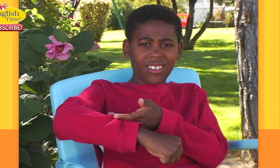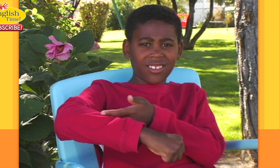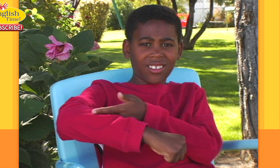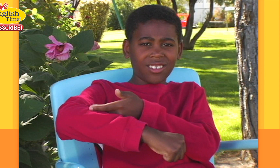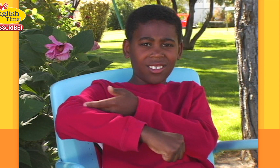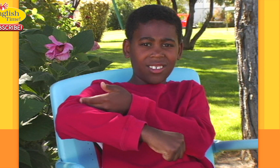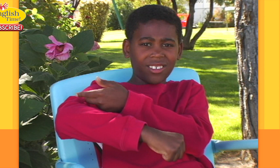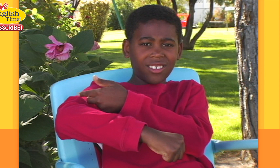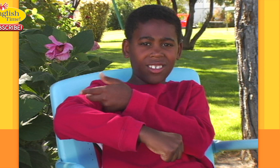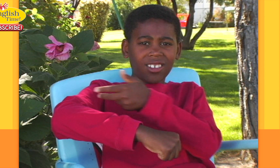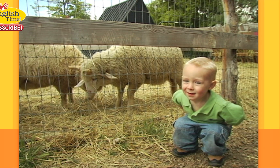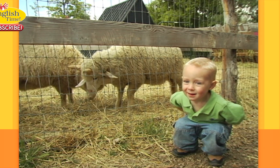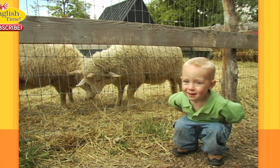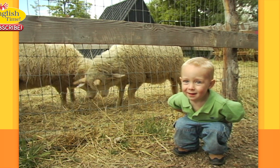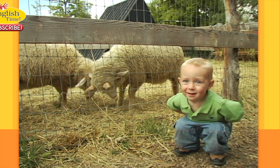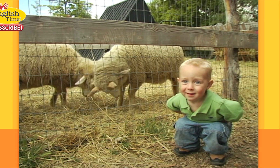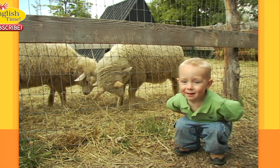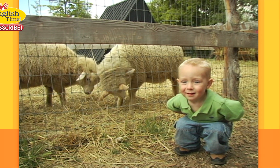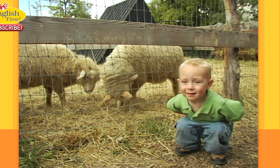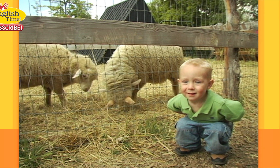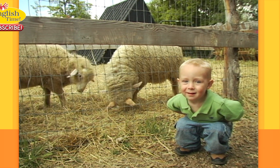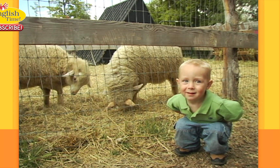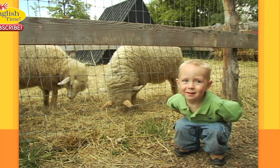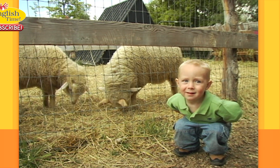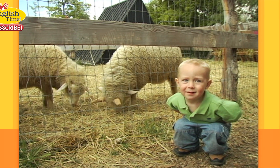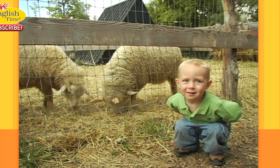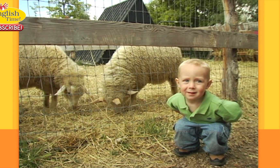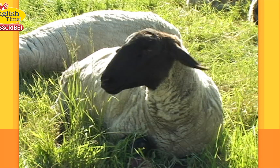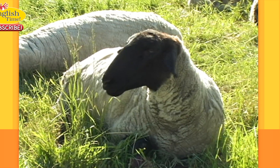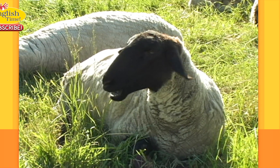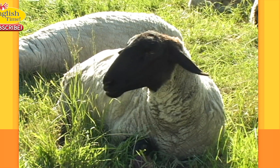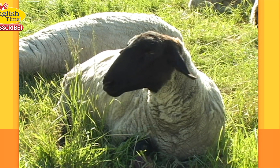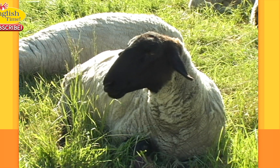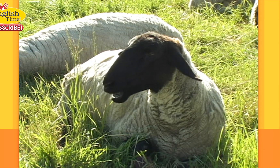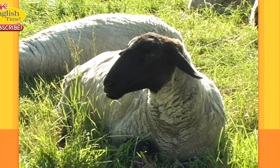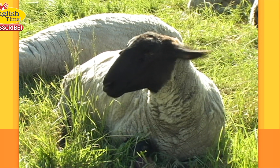Shear the sheep. Bah, bah.